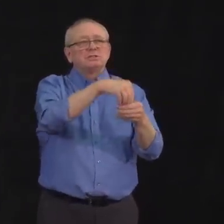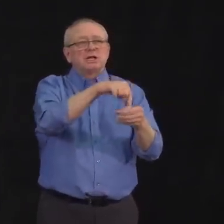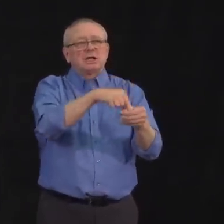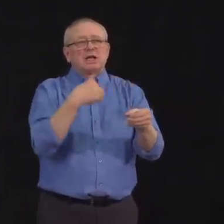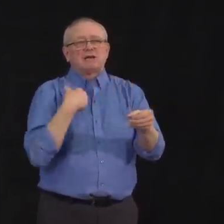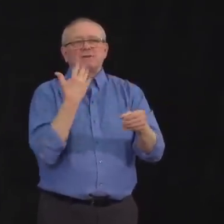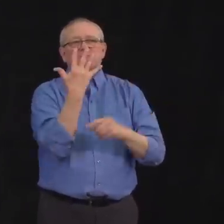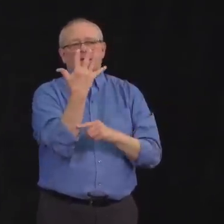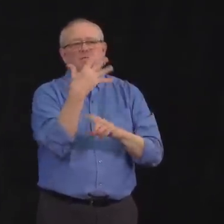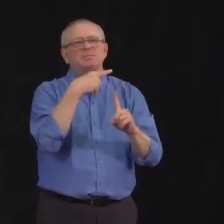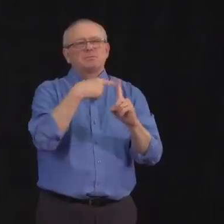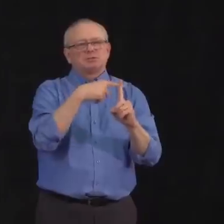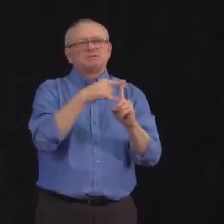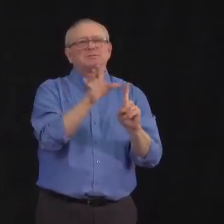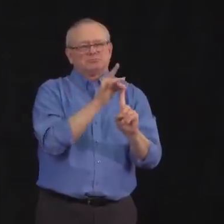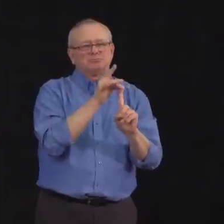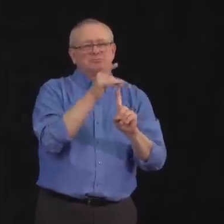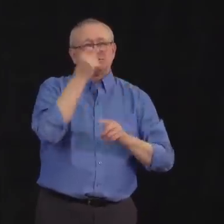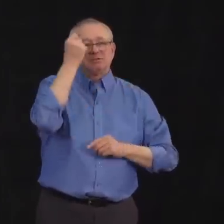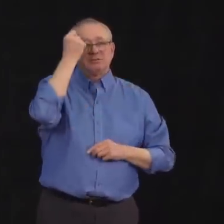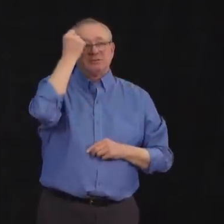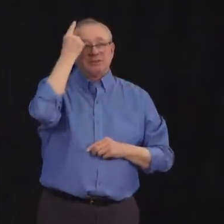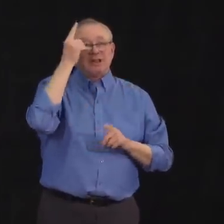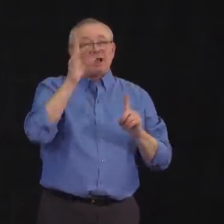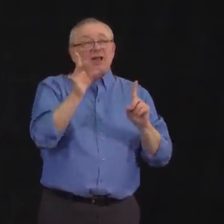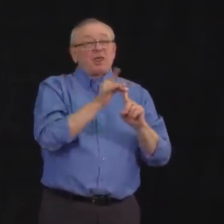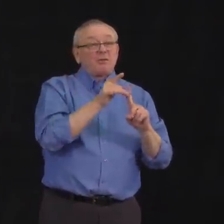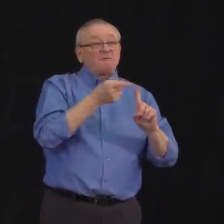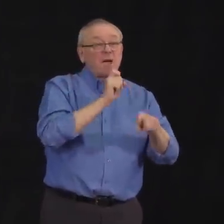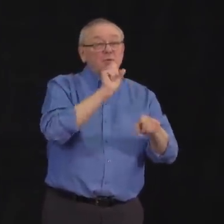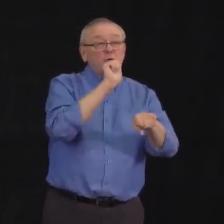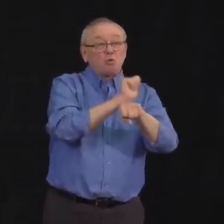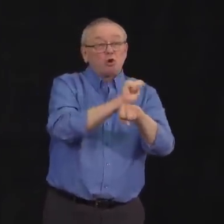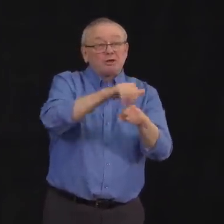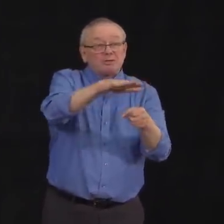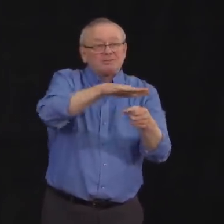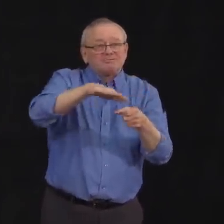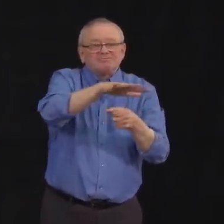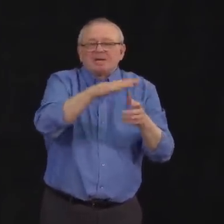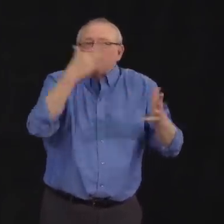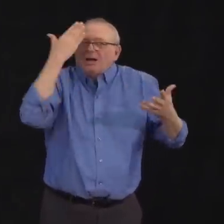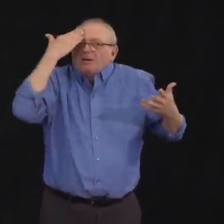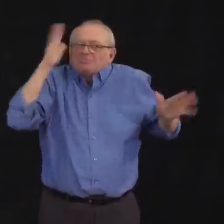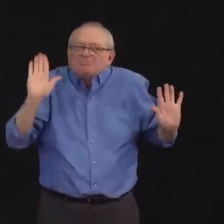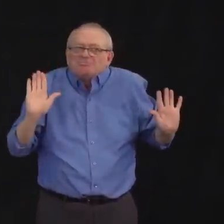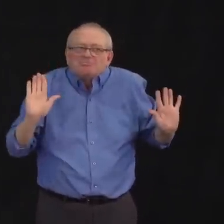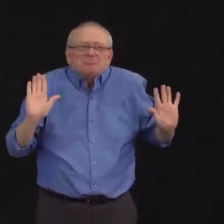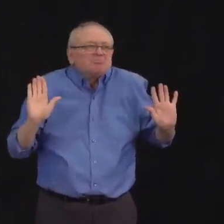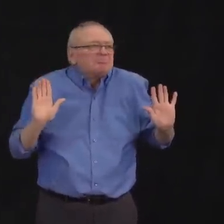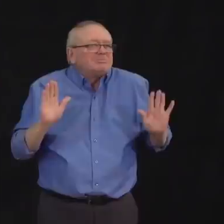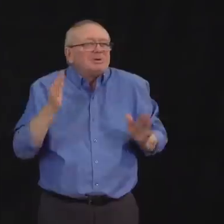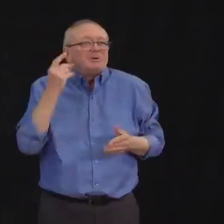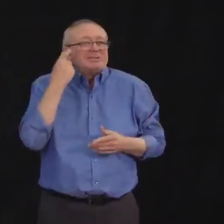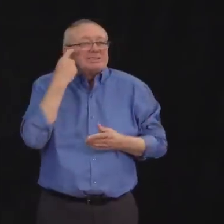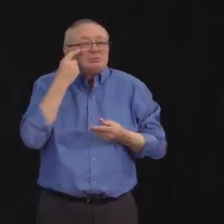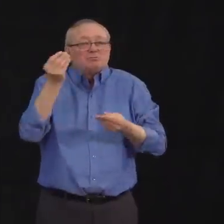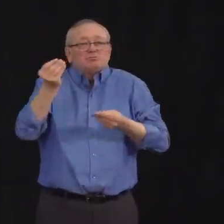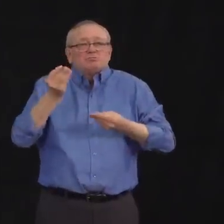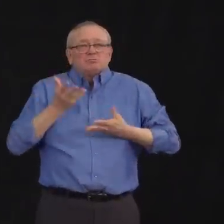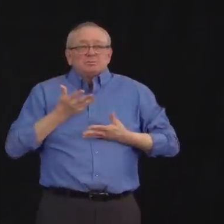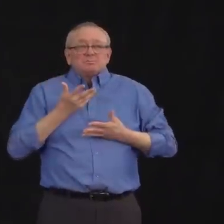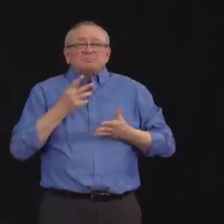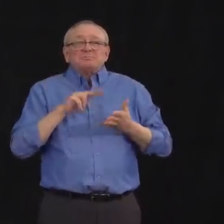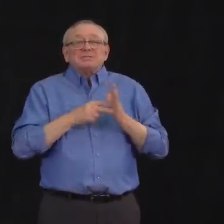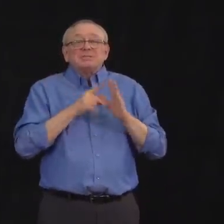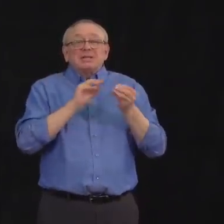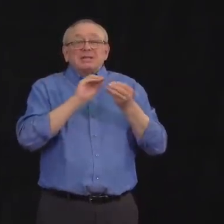all 5 are linked with a common exposure. We have just received this confirmation, so it will not be reflected in the outbreak listing